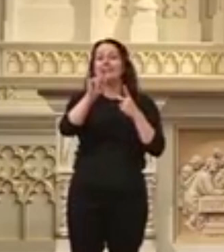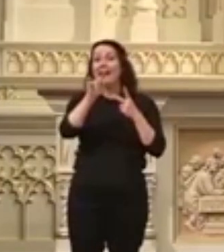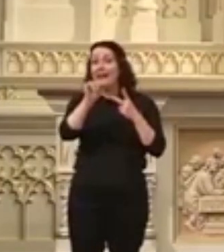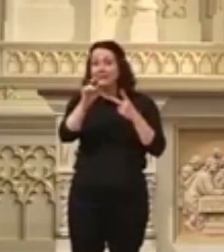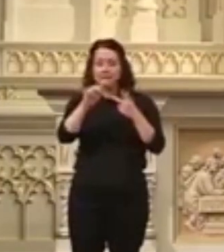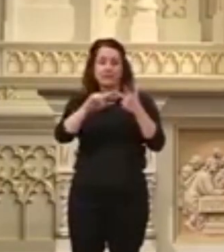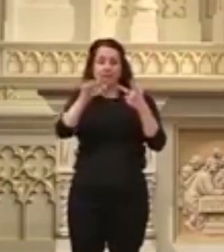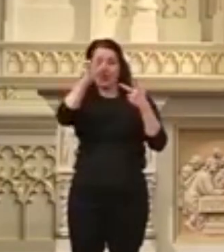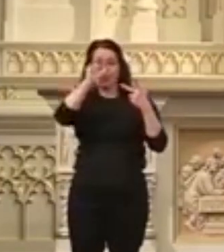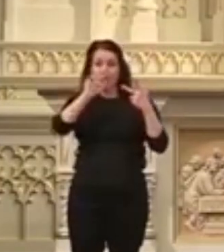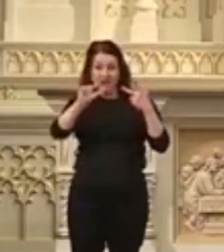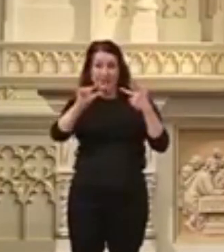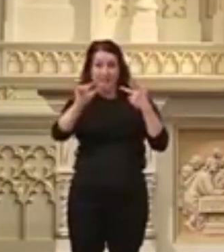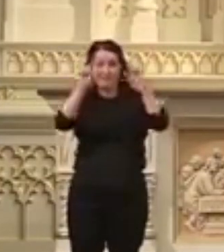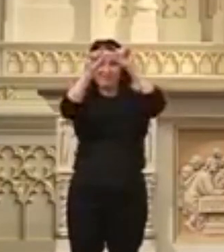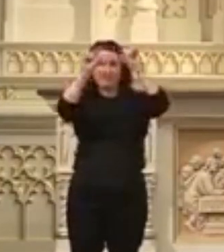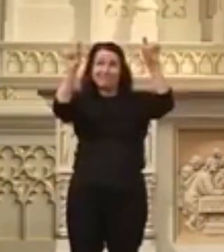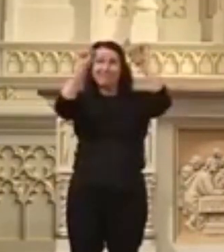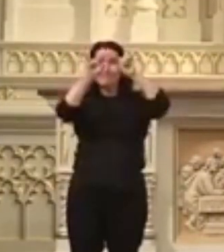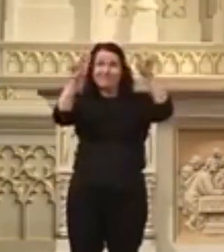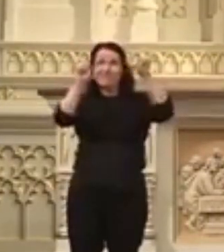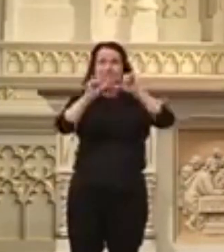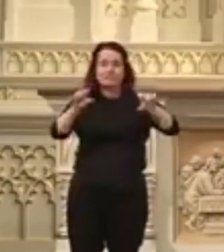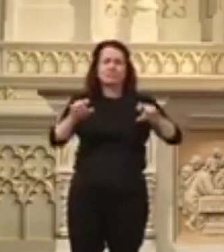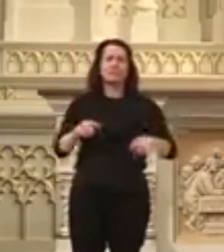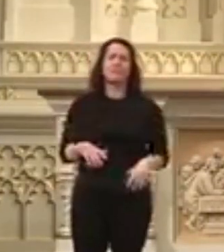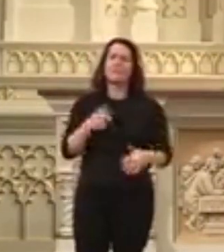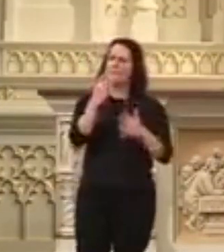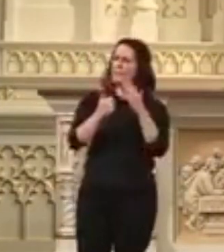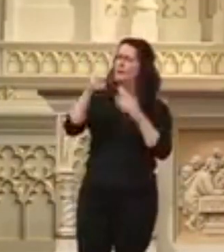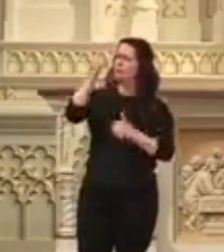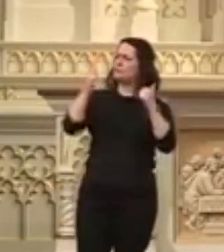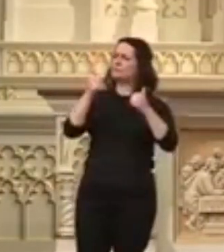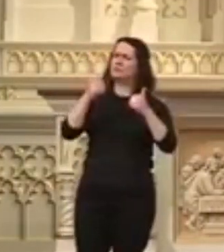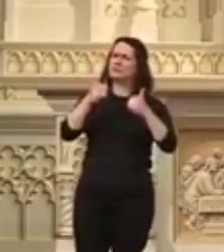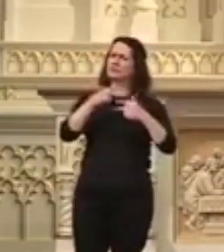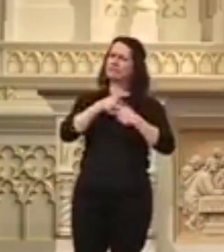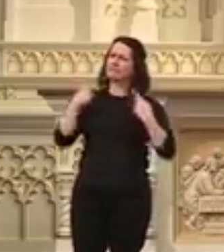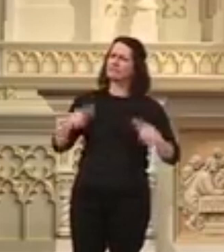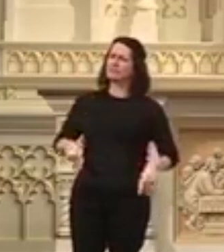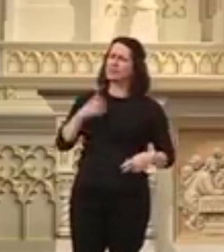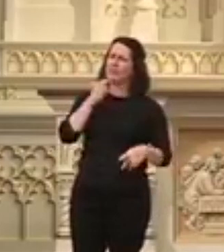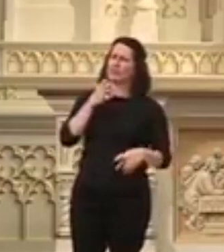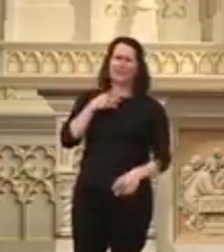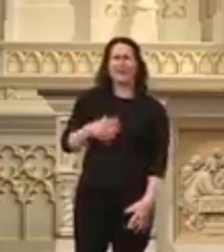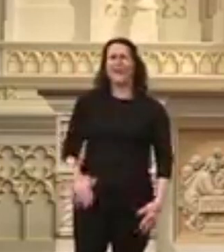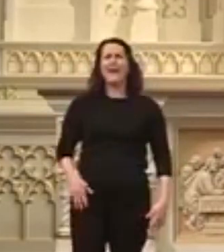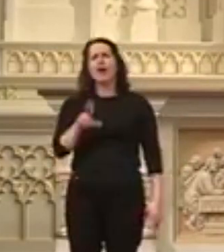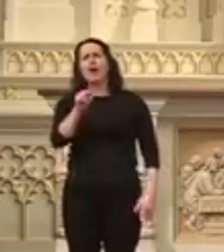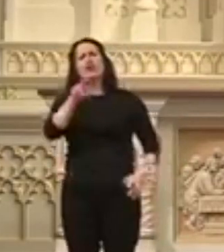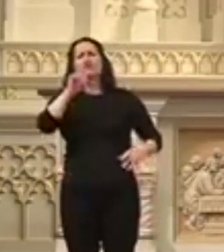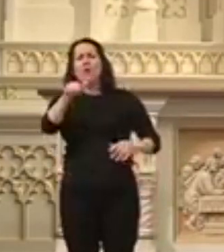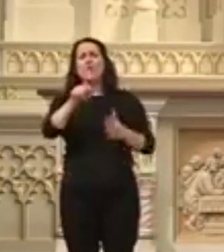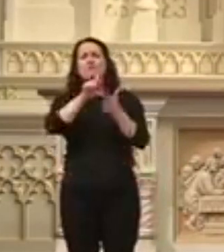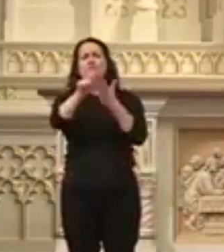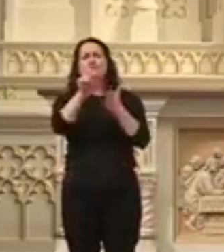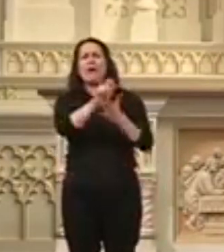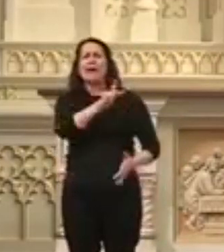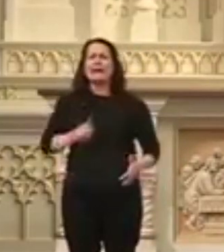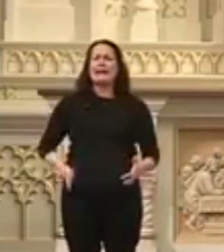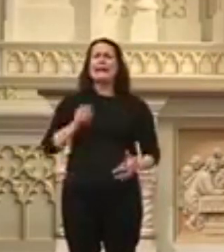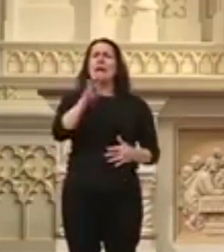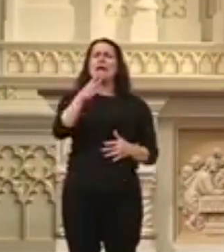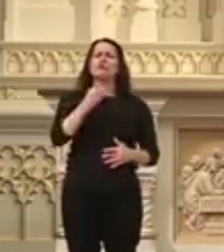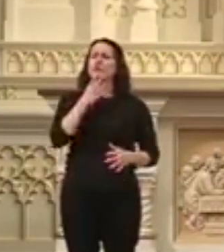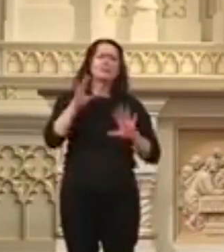and Greek. So the chief priests of the Jews said to Pilate, do not write the King of the Jews, but that he